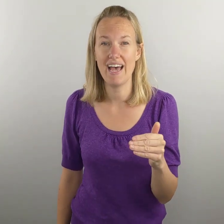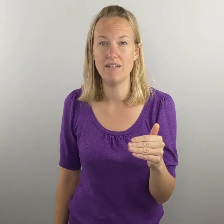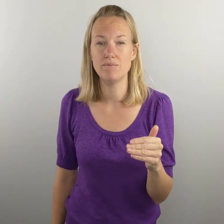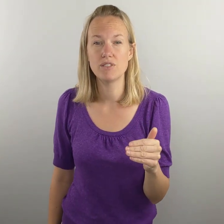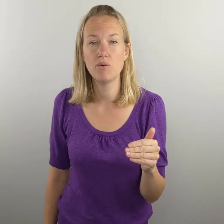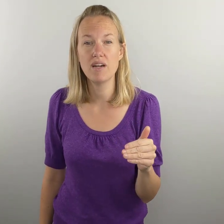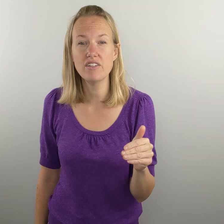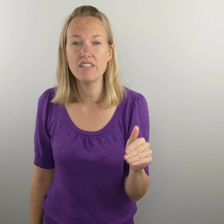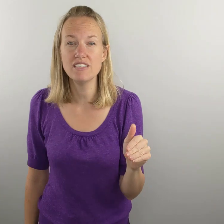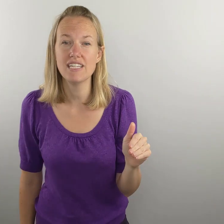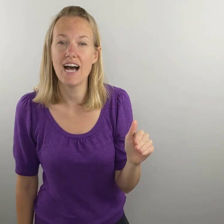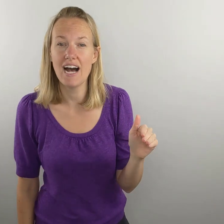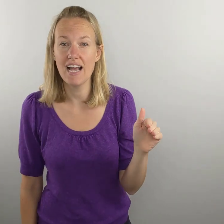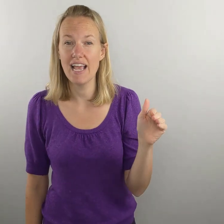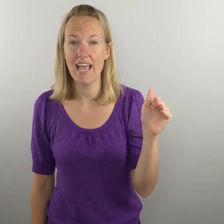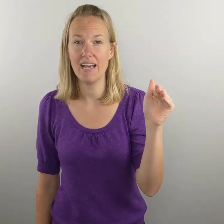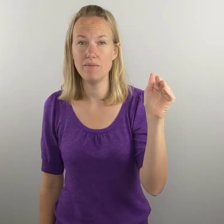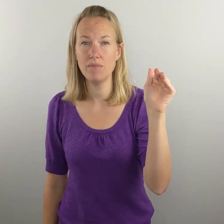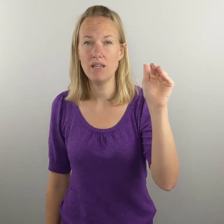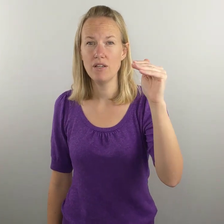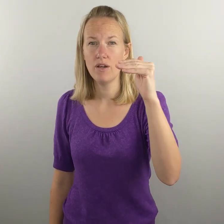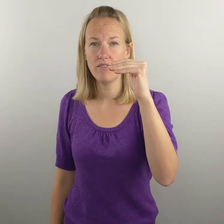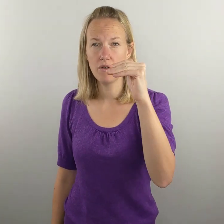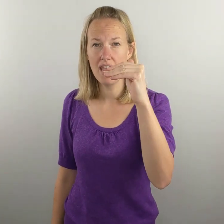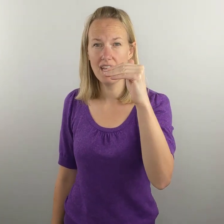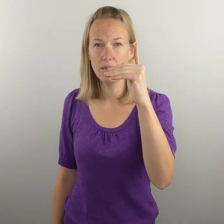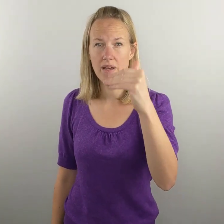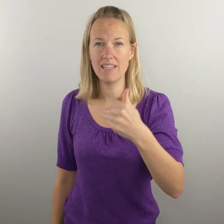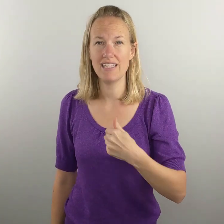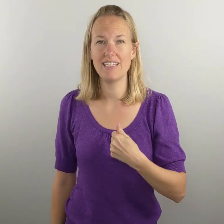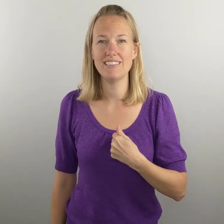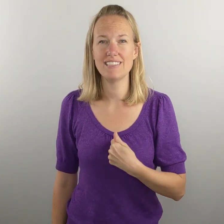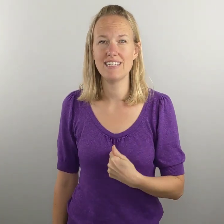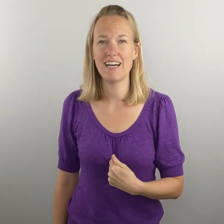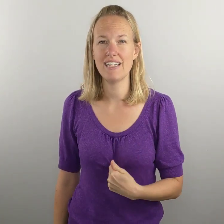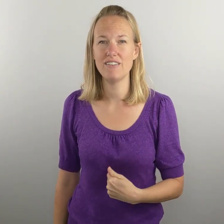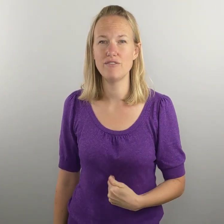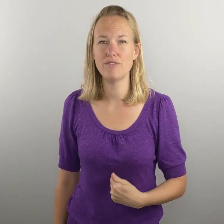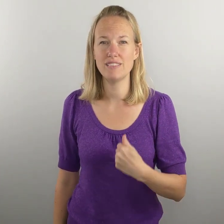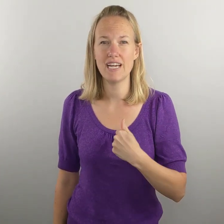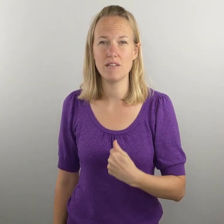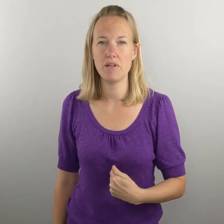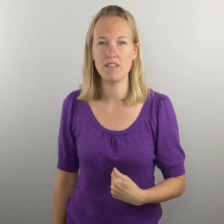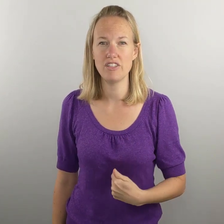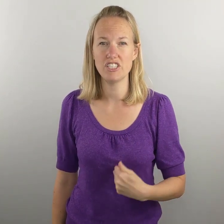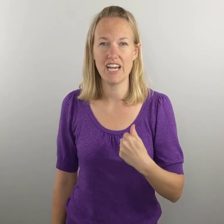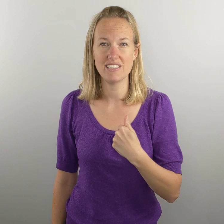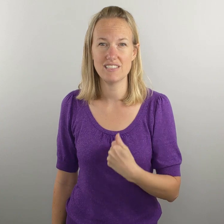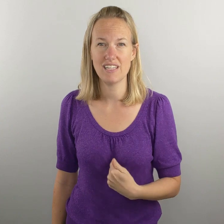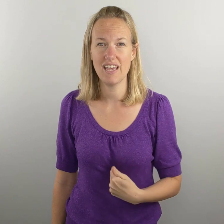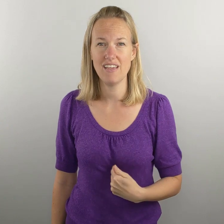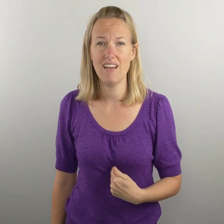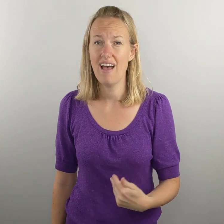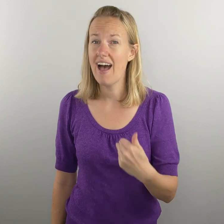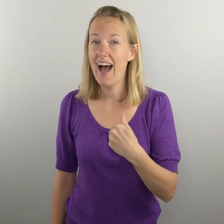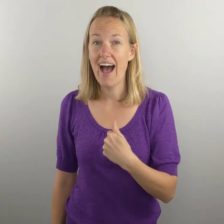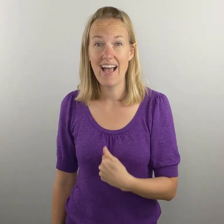am. So whenever there's an I am, you have your hand bent like this and you kind of down the middle of your chest, okay? I